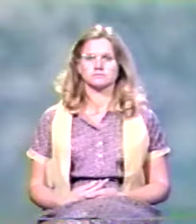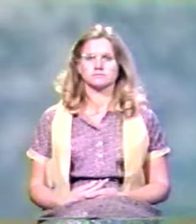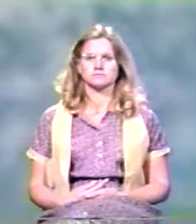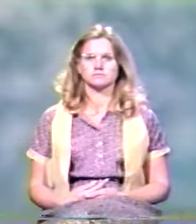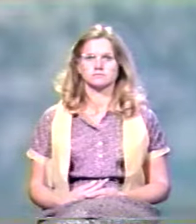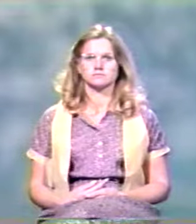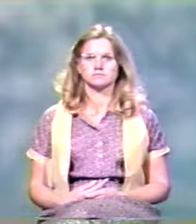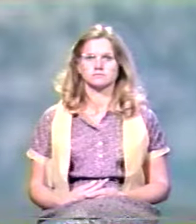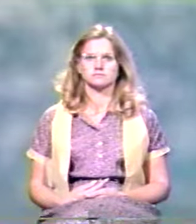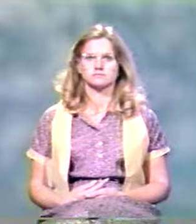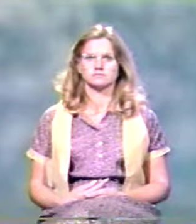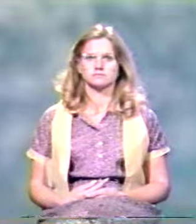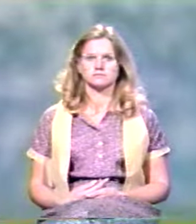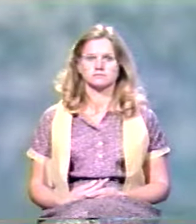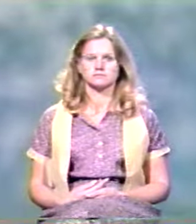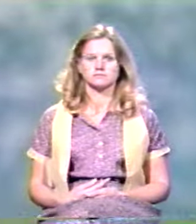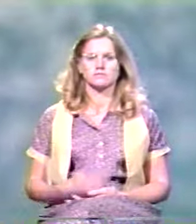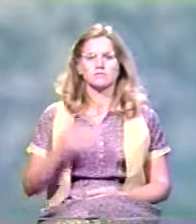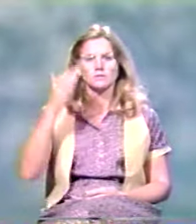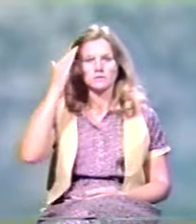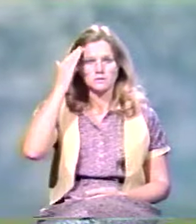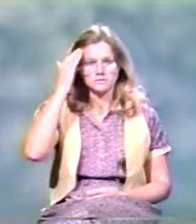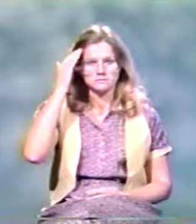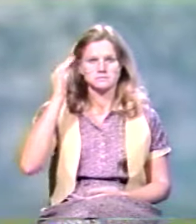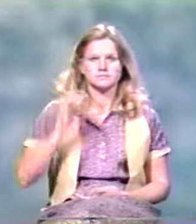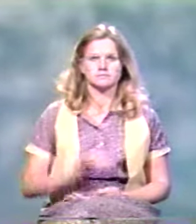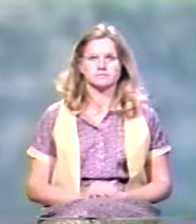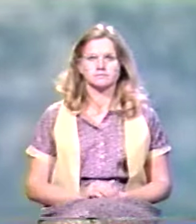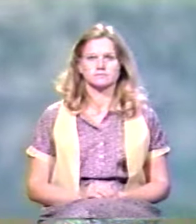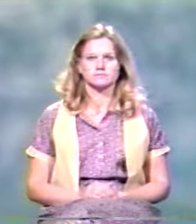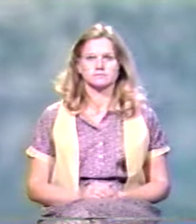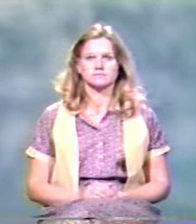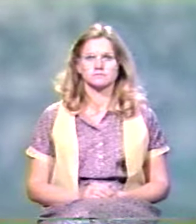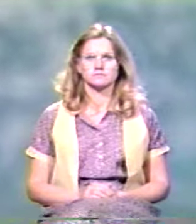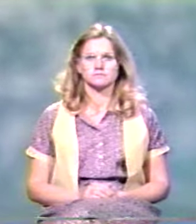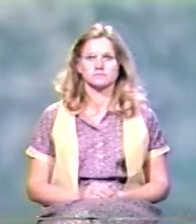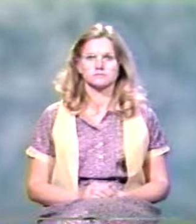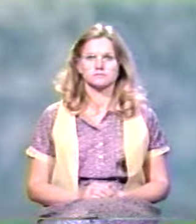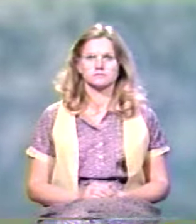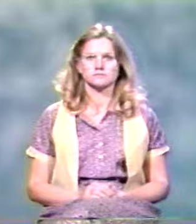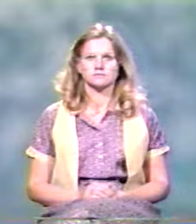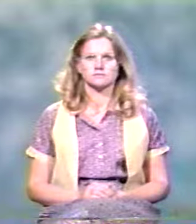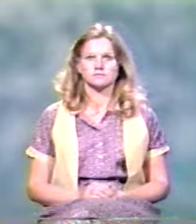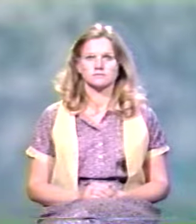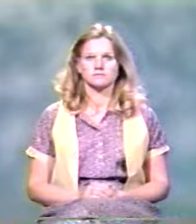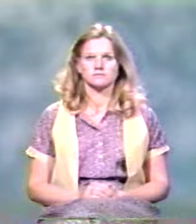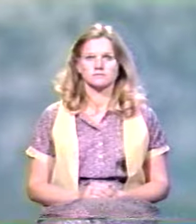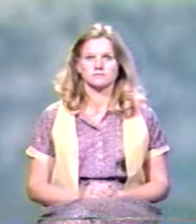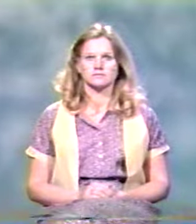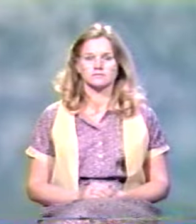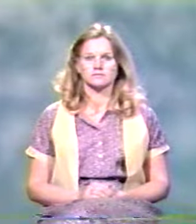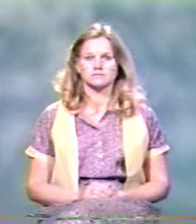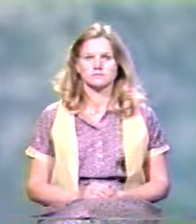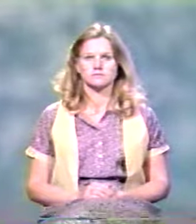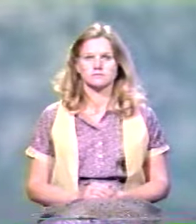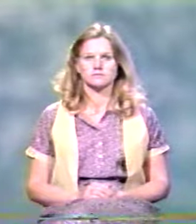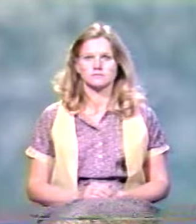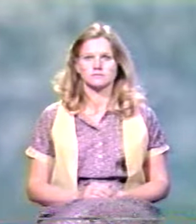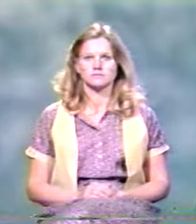Here is the basic form of the sign to know. Here is a form of that sign, including the proper facial expression, which means,